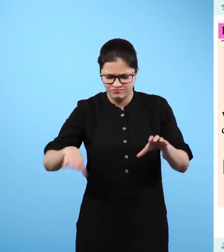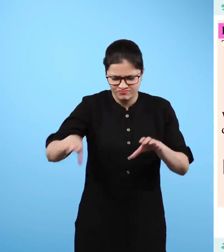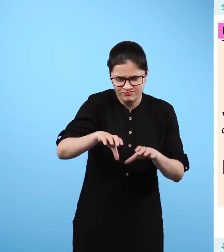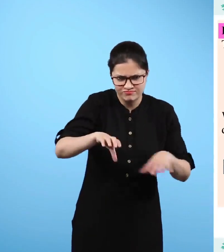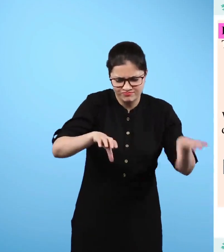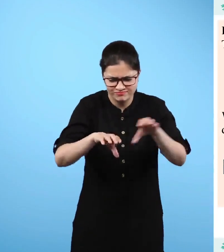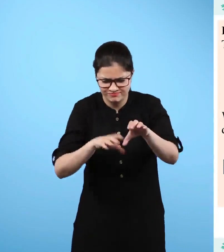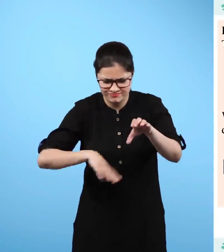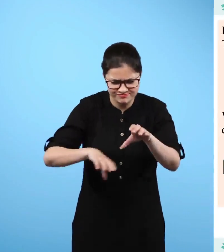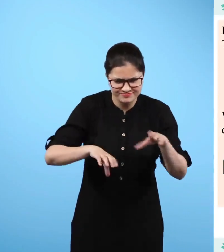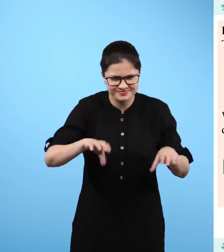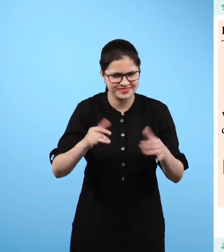Puzzle.